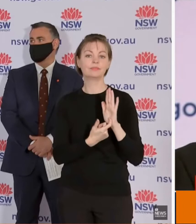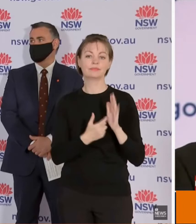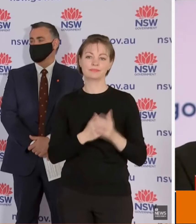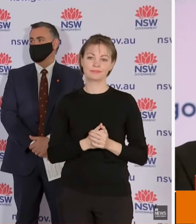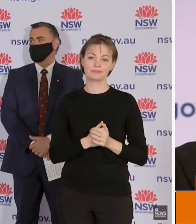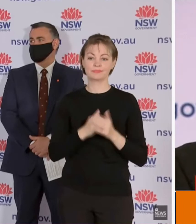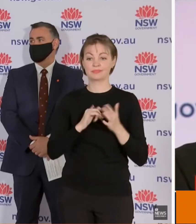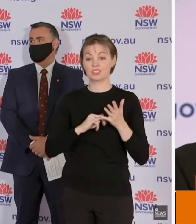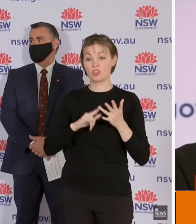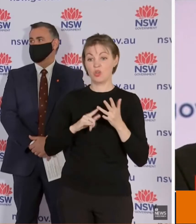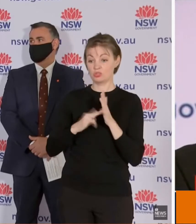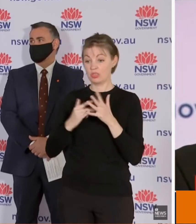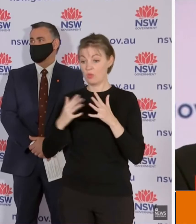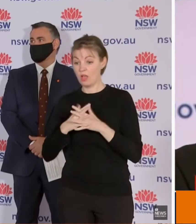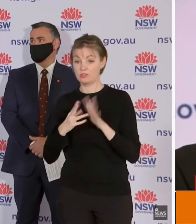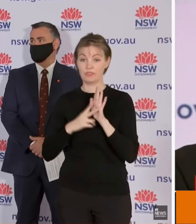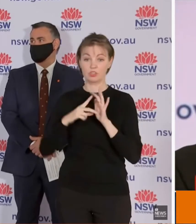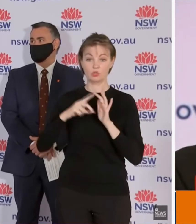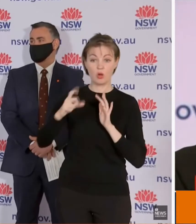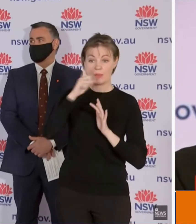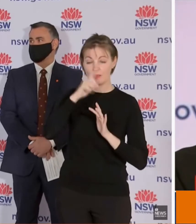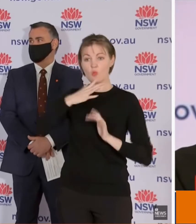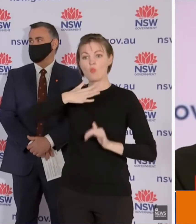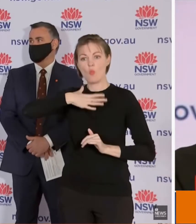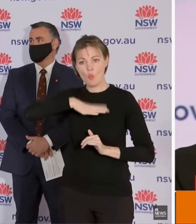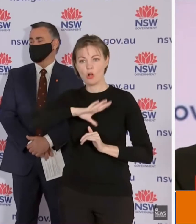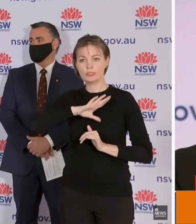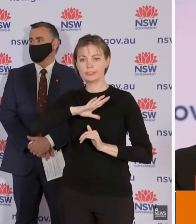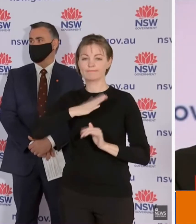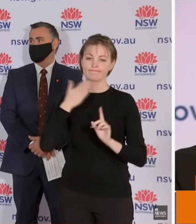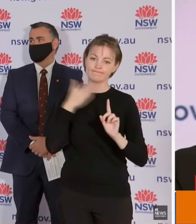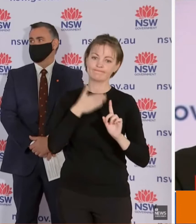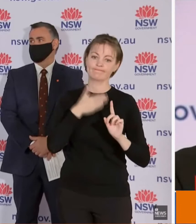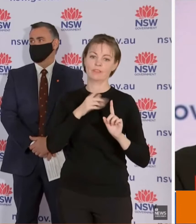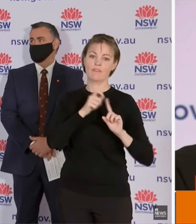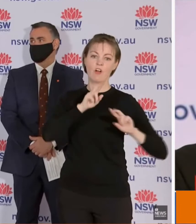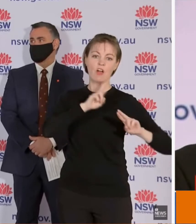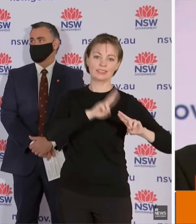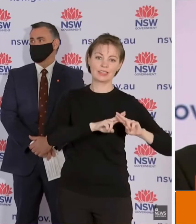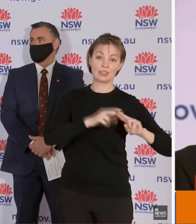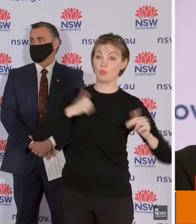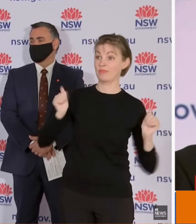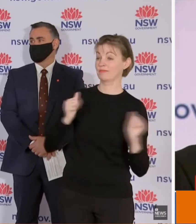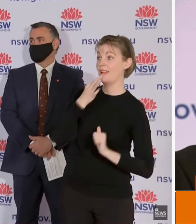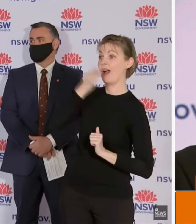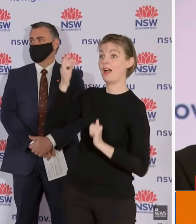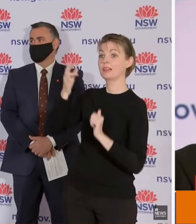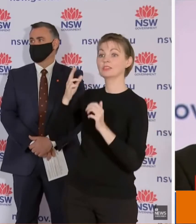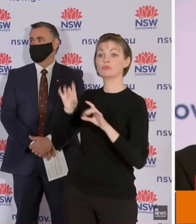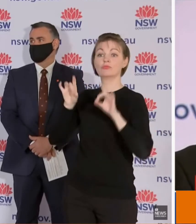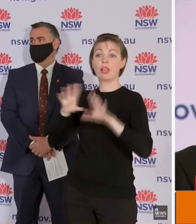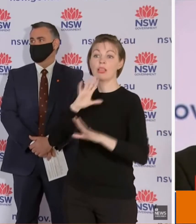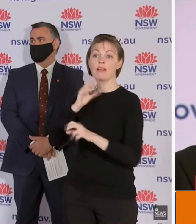for the people who are now wanting it. We're certainly asking the federal government to try and get us more Pfizer vaccine. But what I would say